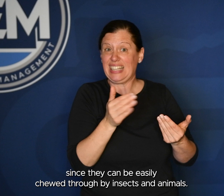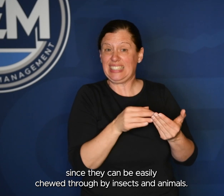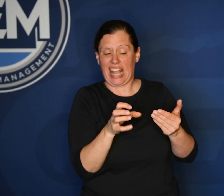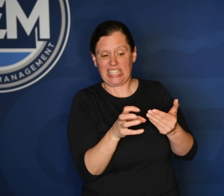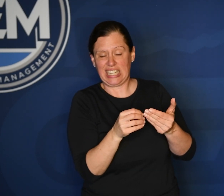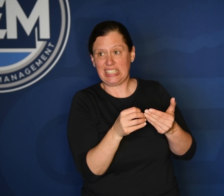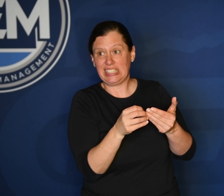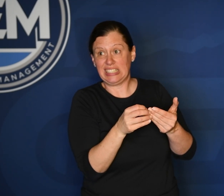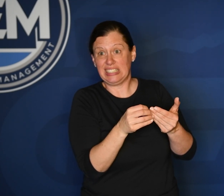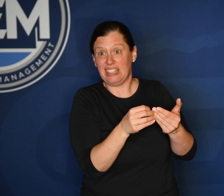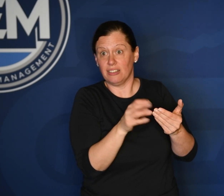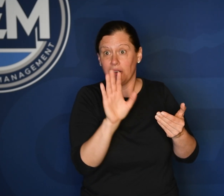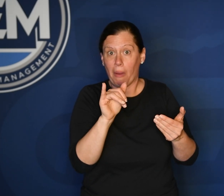animals.